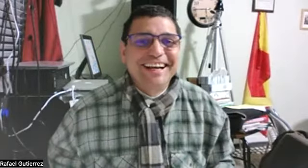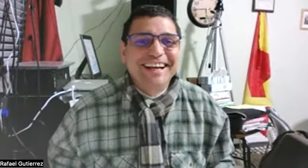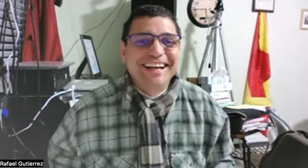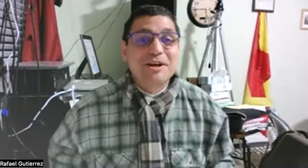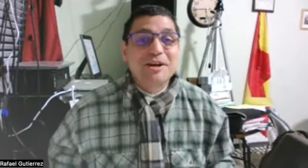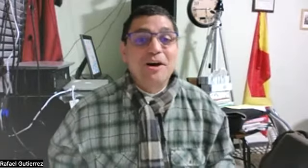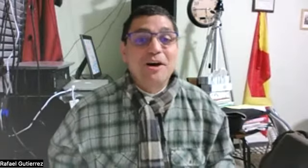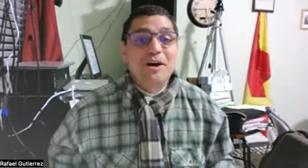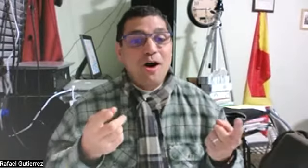Let's go.